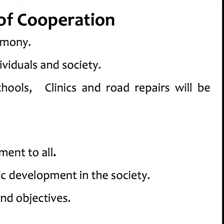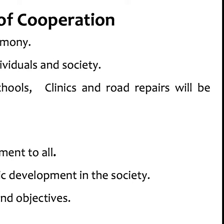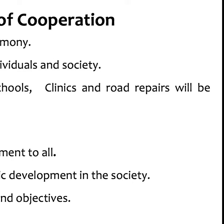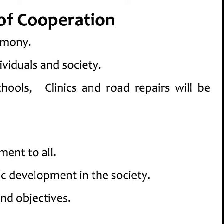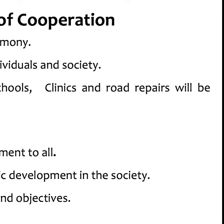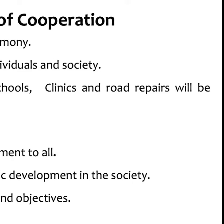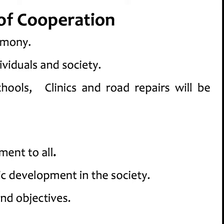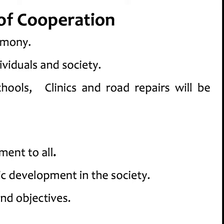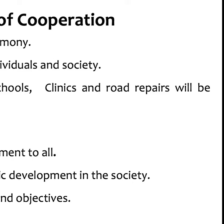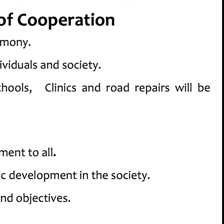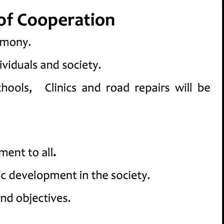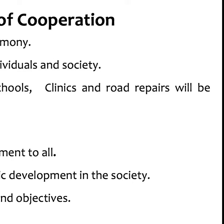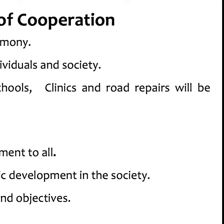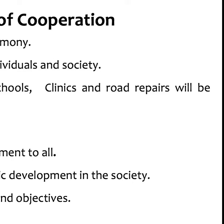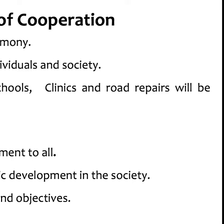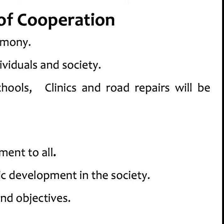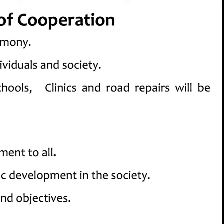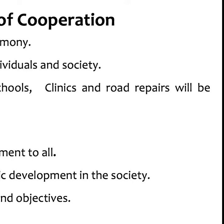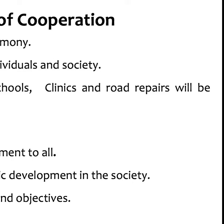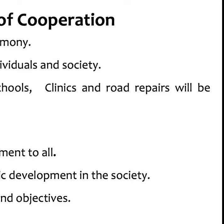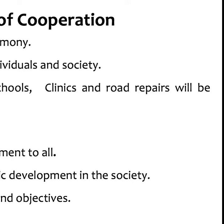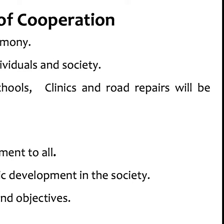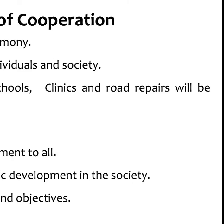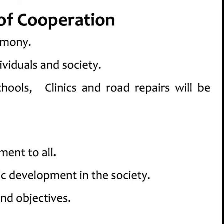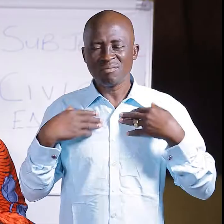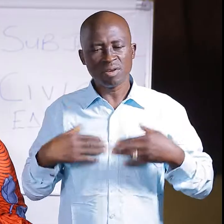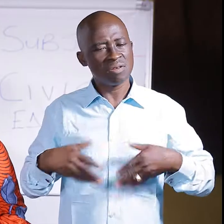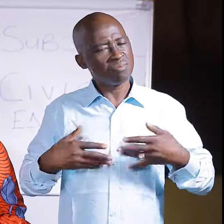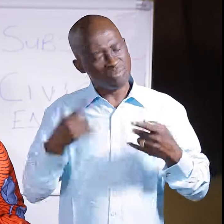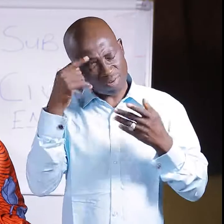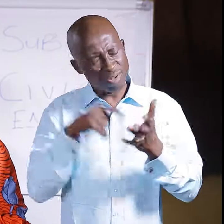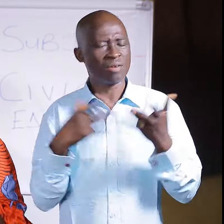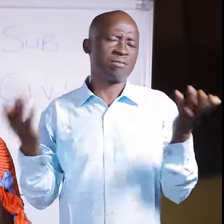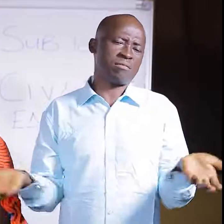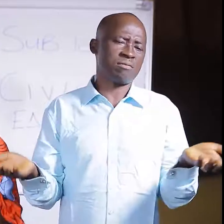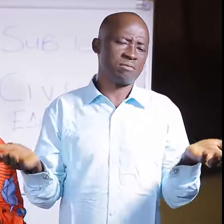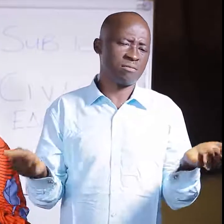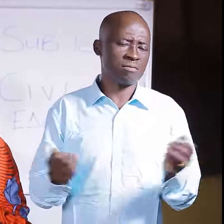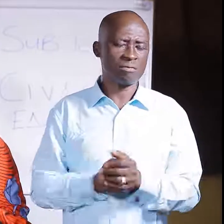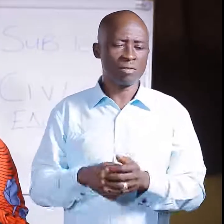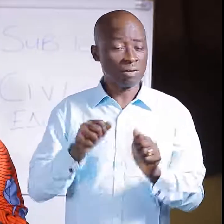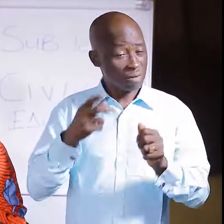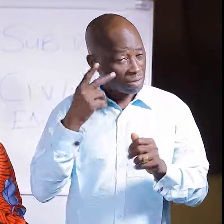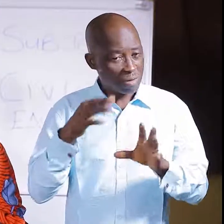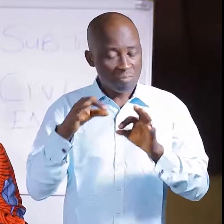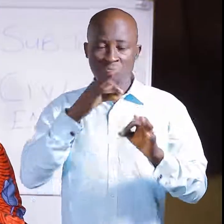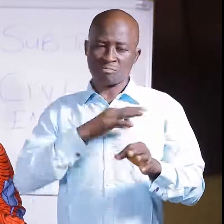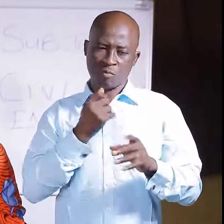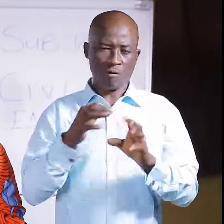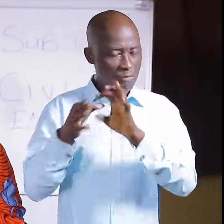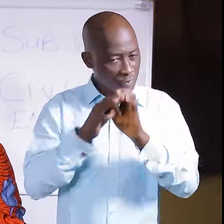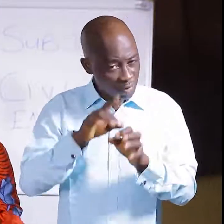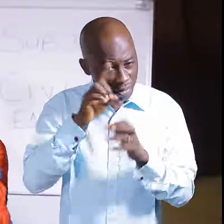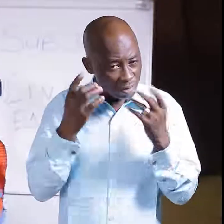schools, clinics, repair their roads, and everybody is happy for it. So can you see the benefits of